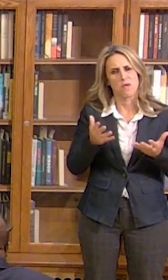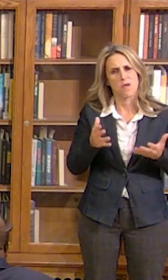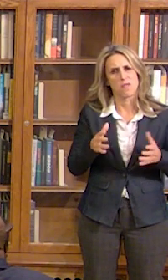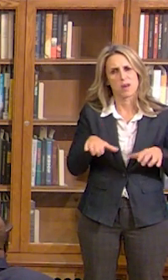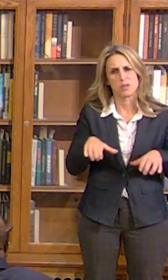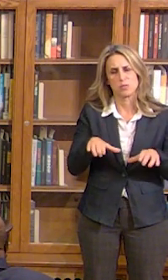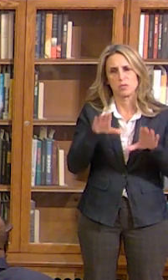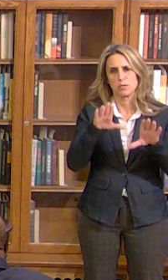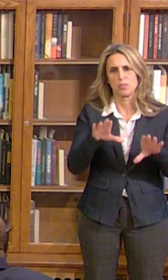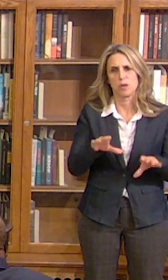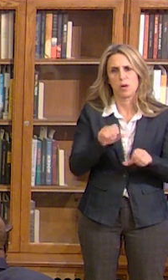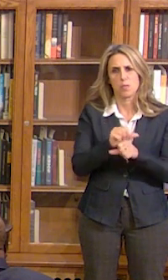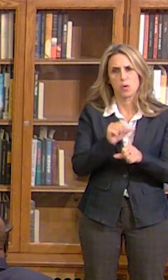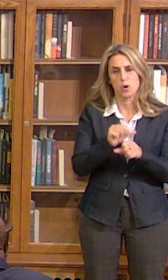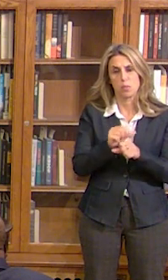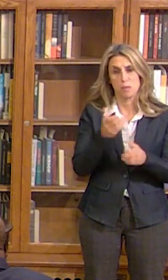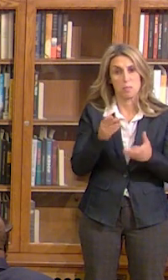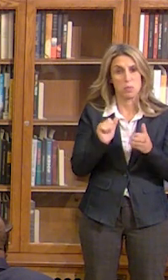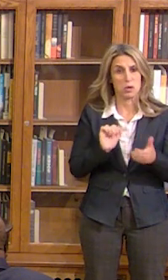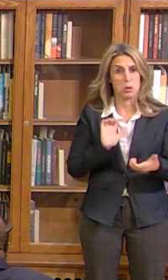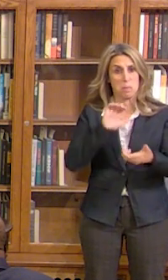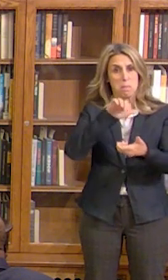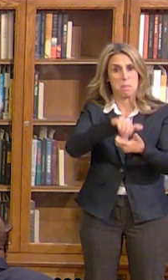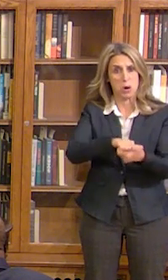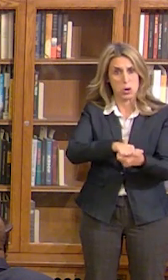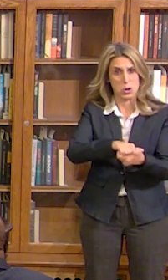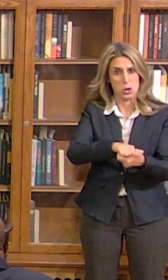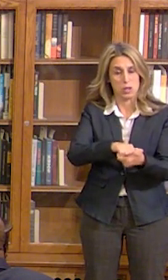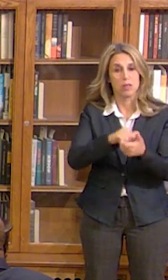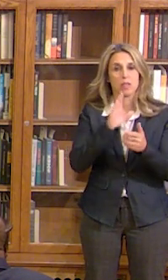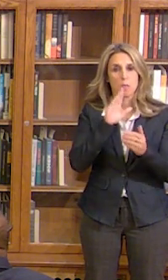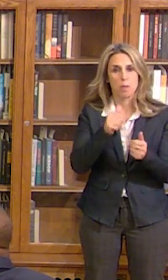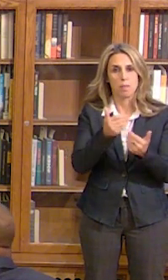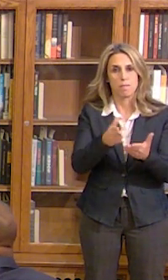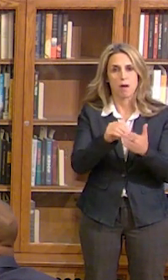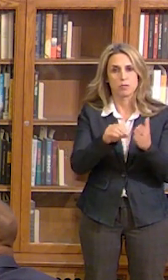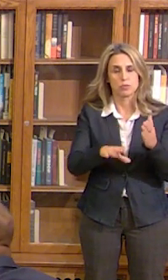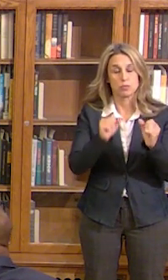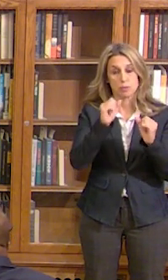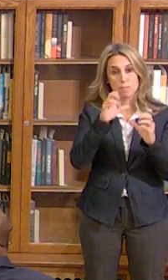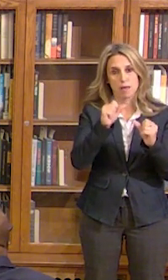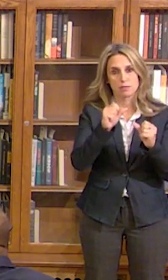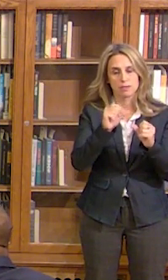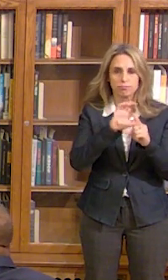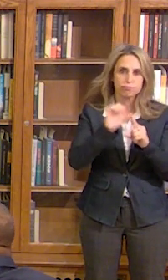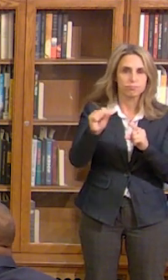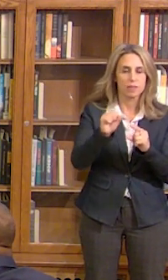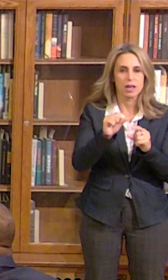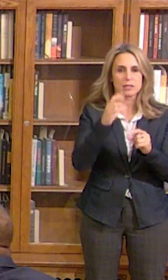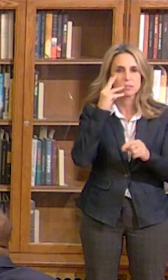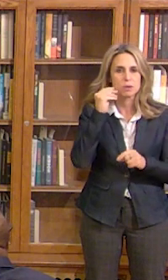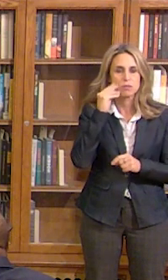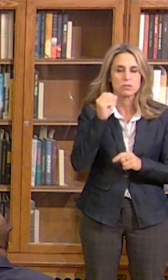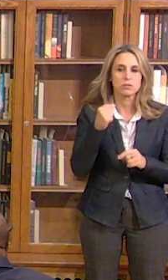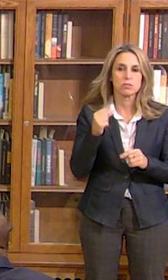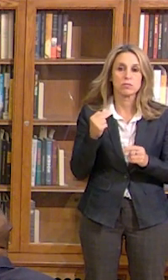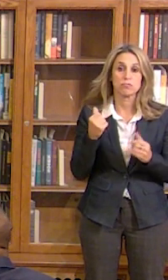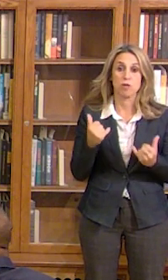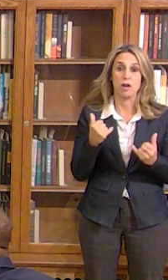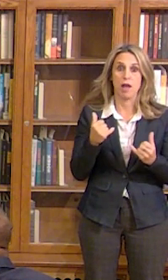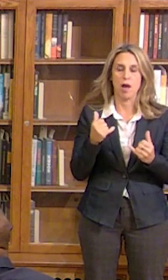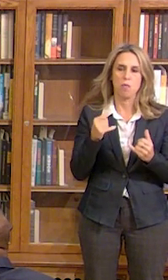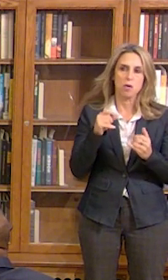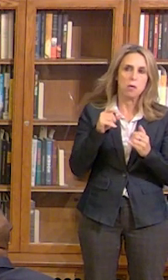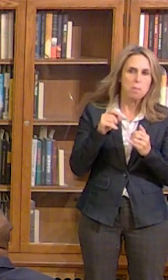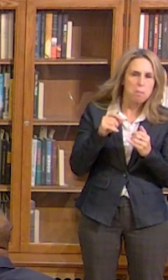doing some great work that we could partner with that will give students an amazing experience and so we are lucky in Boston